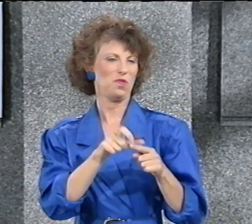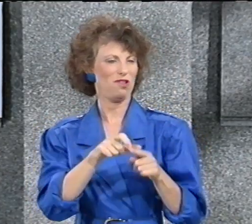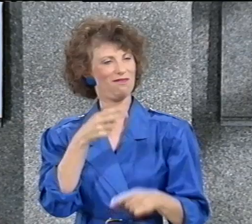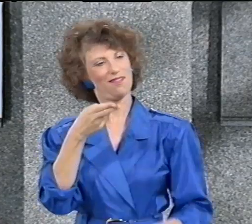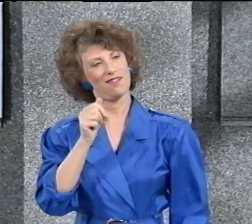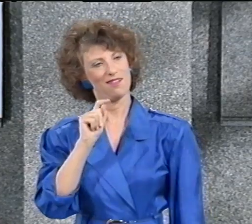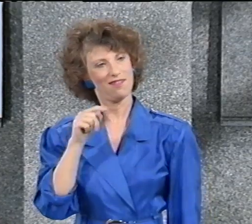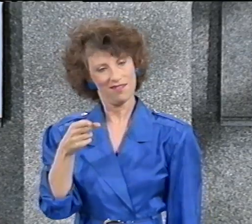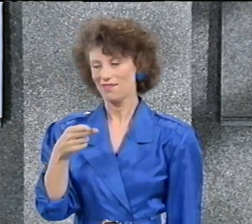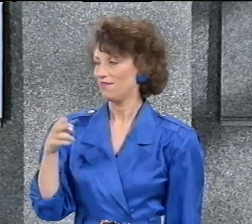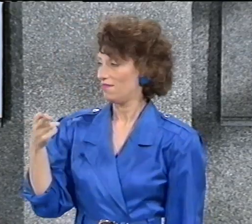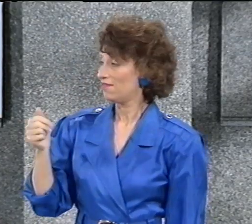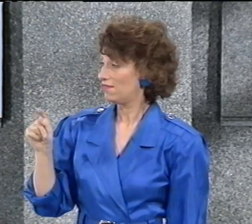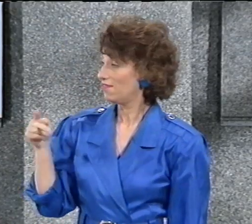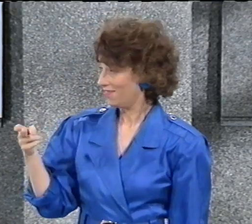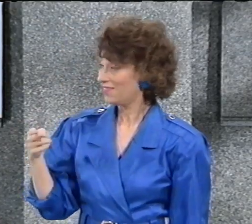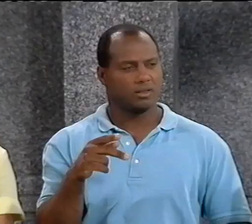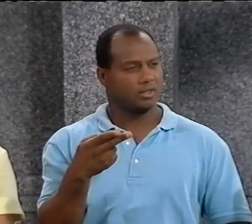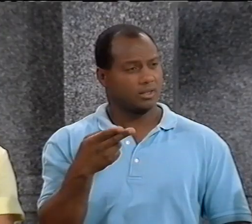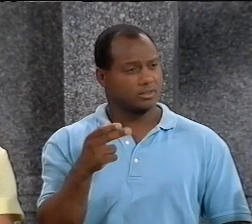That's a word used in religious settings.